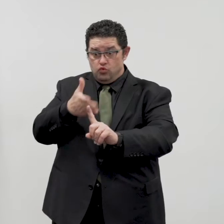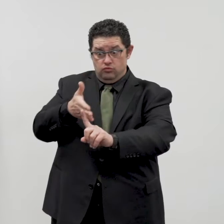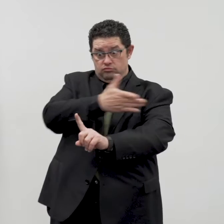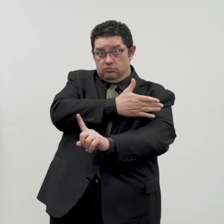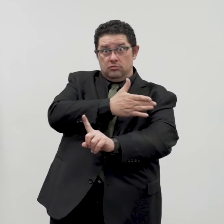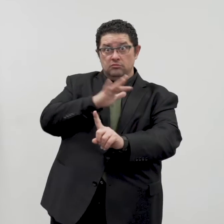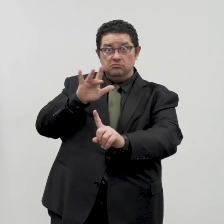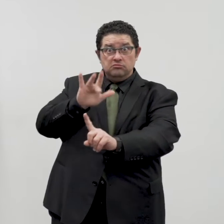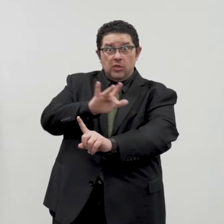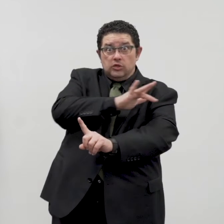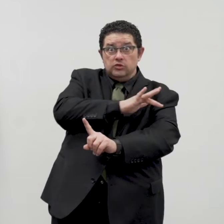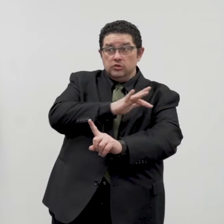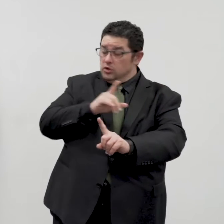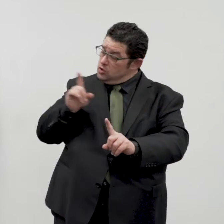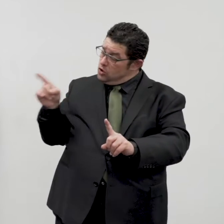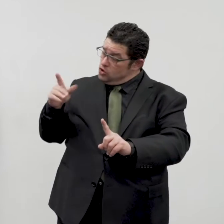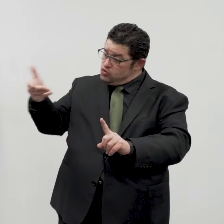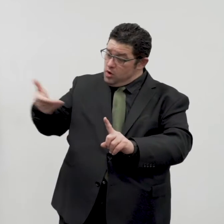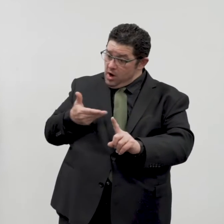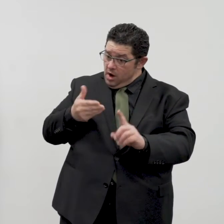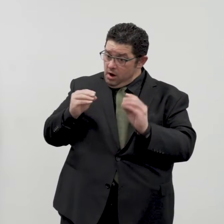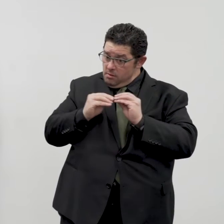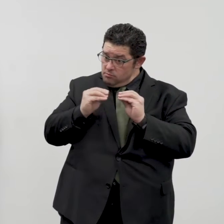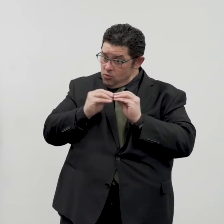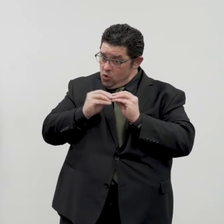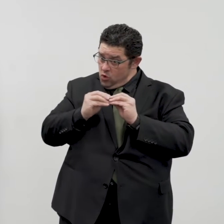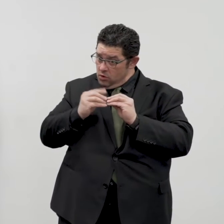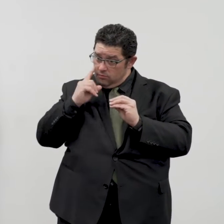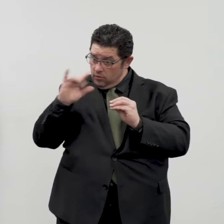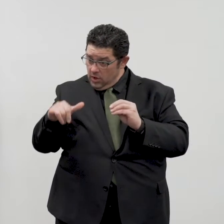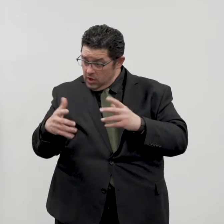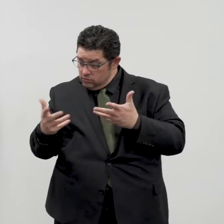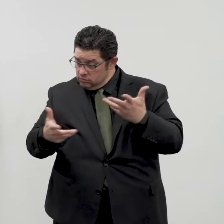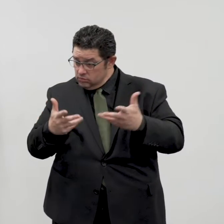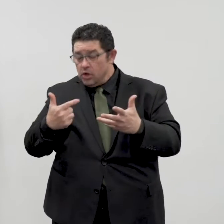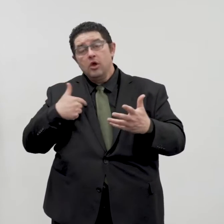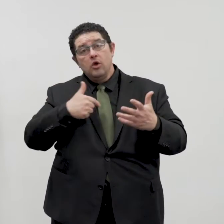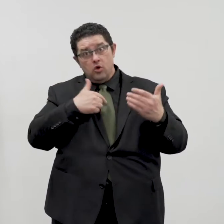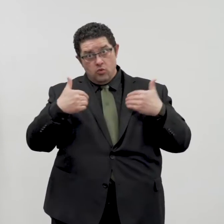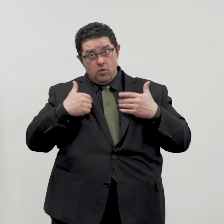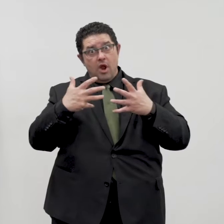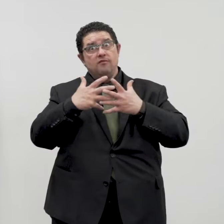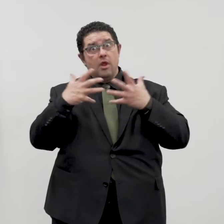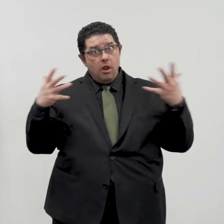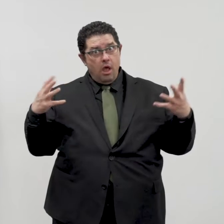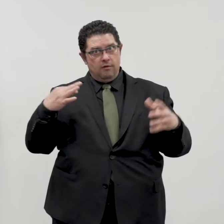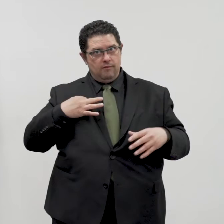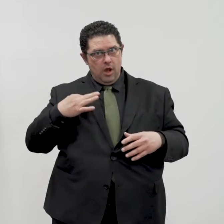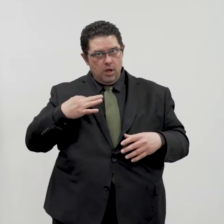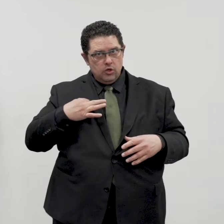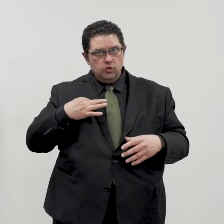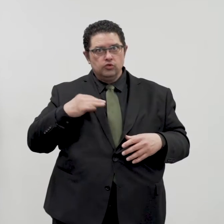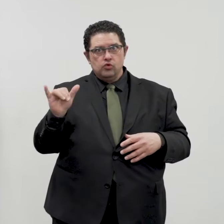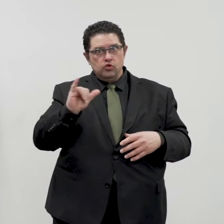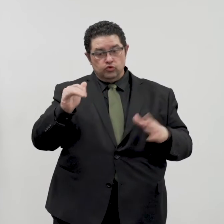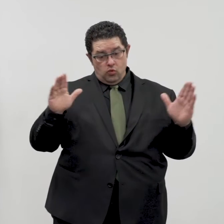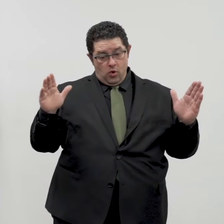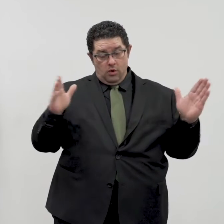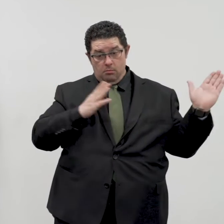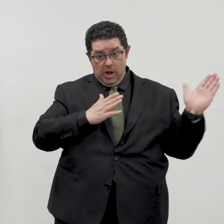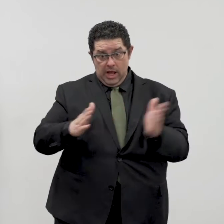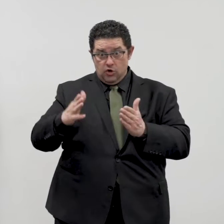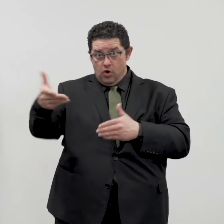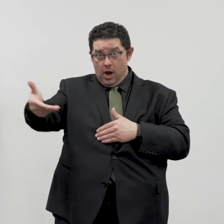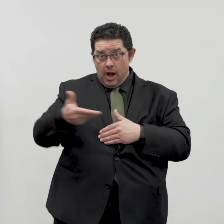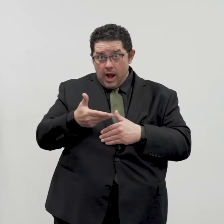you hiring more people who can contact trace? We have an enormous group of volunteers, and we also are planning to hire. Again,